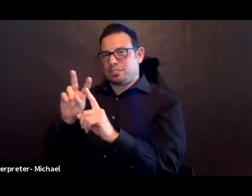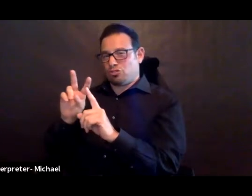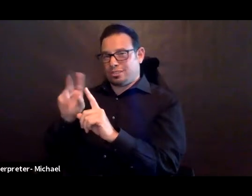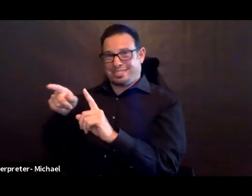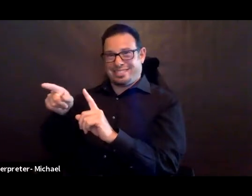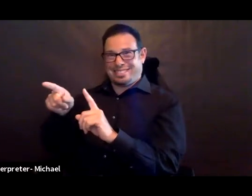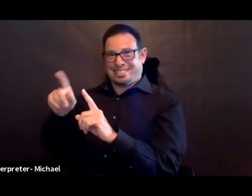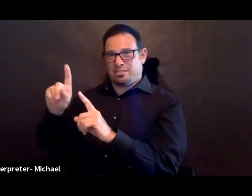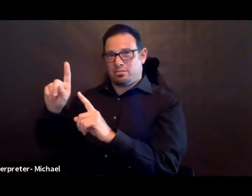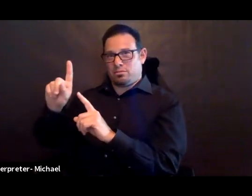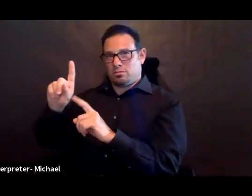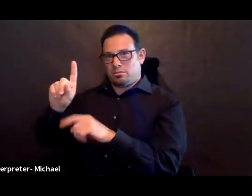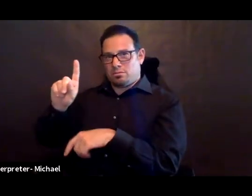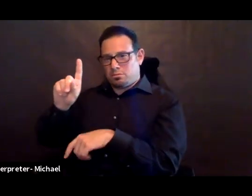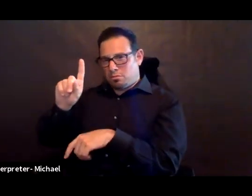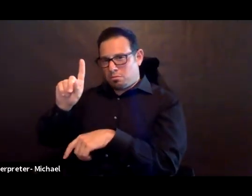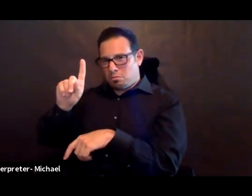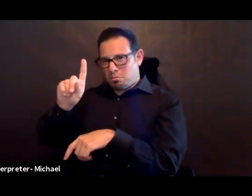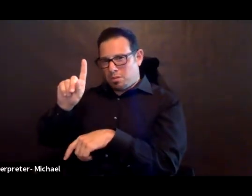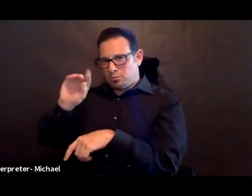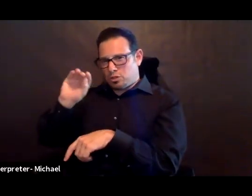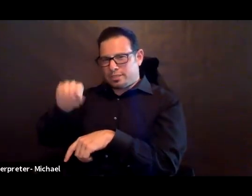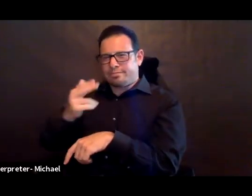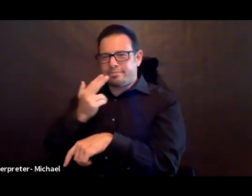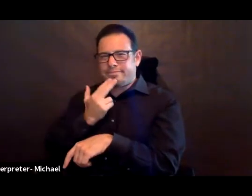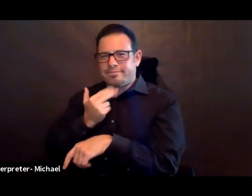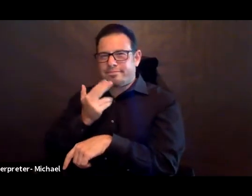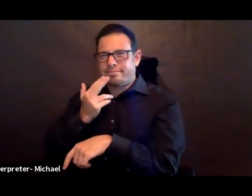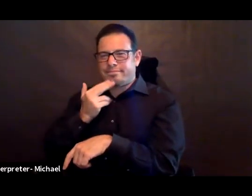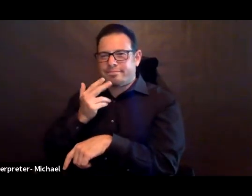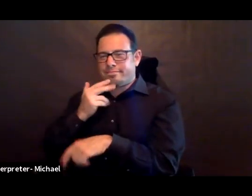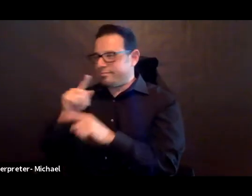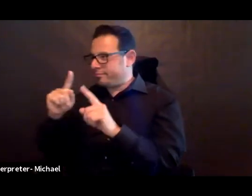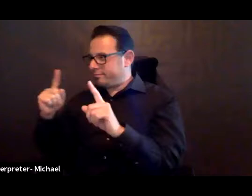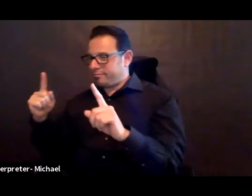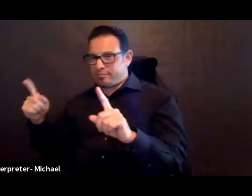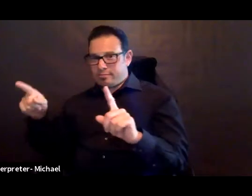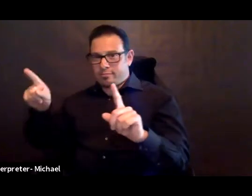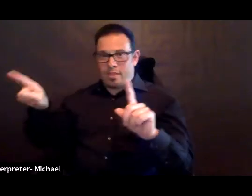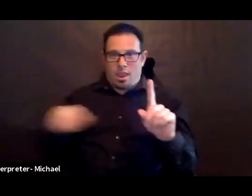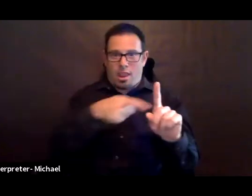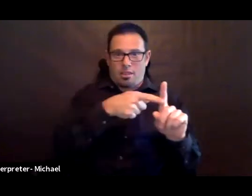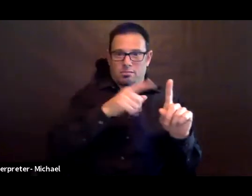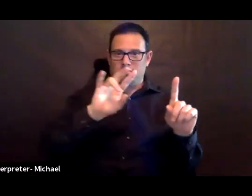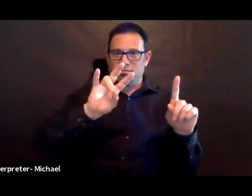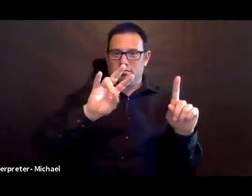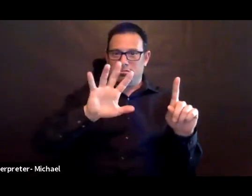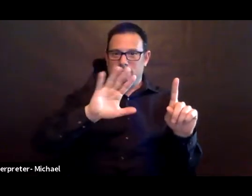in a matter of weeks. Thank you.